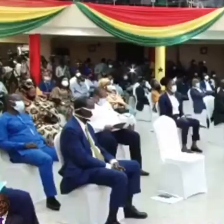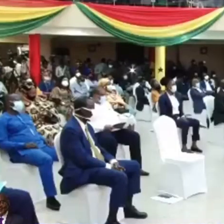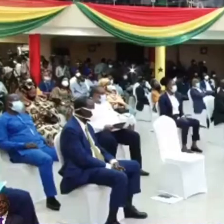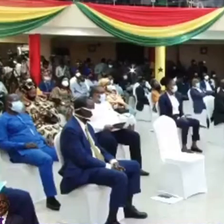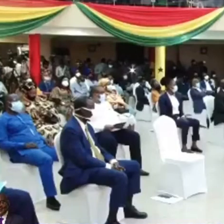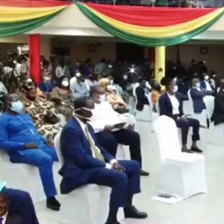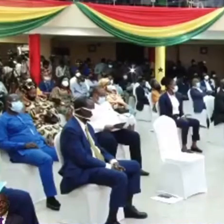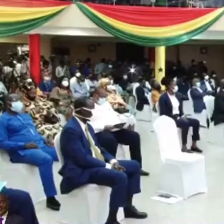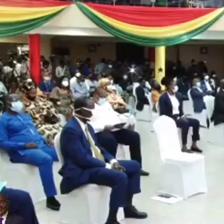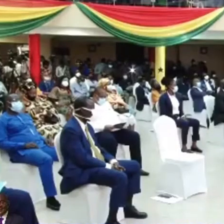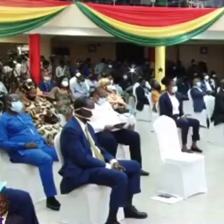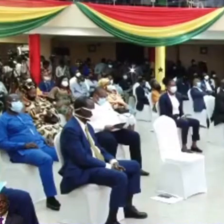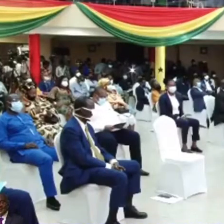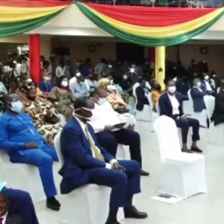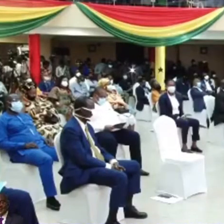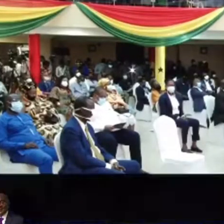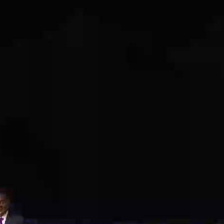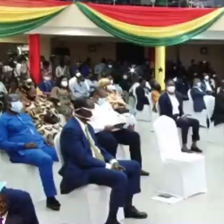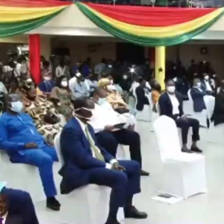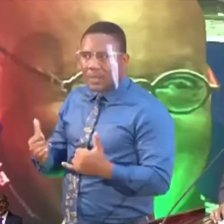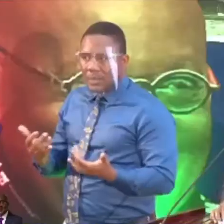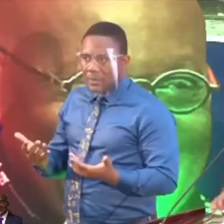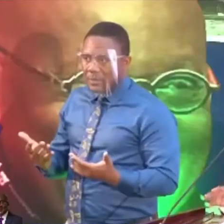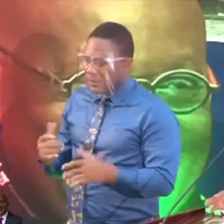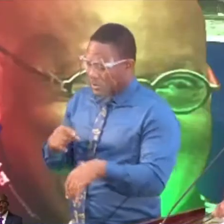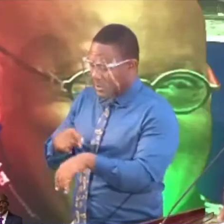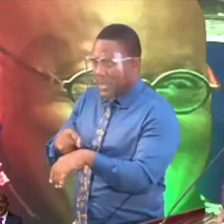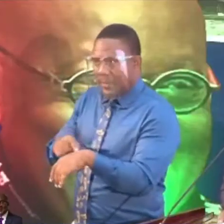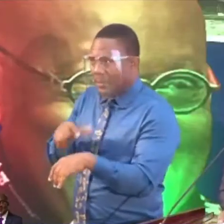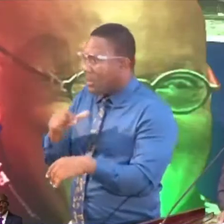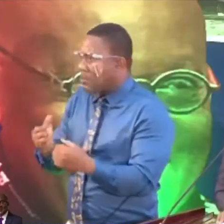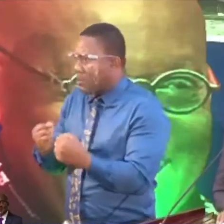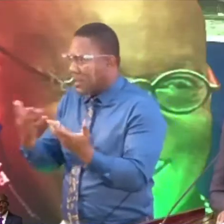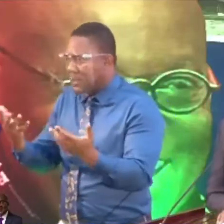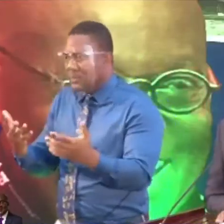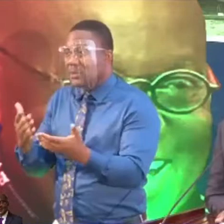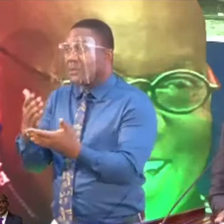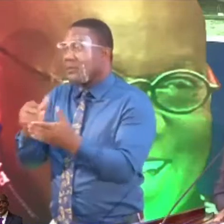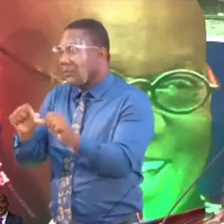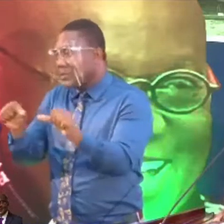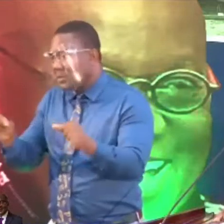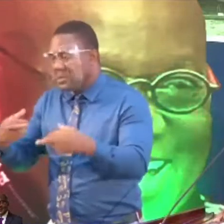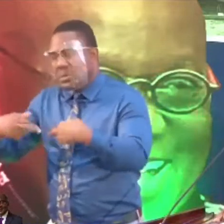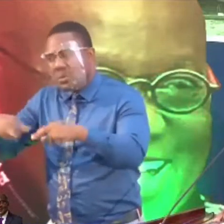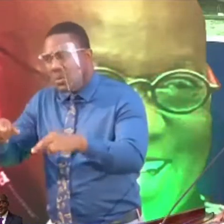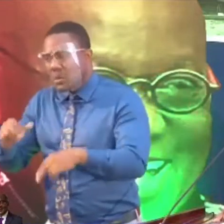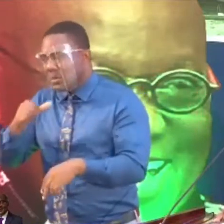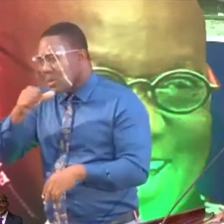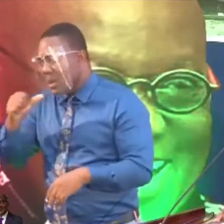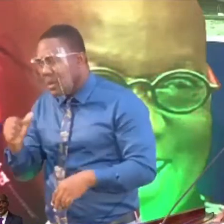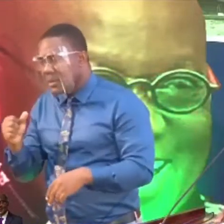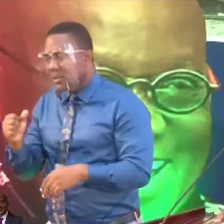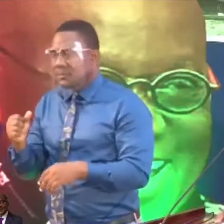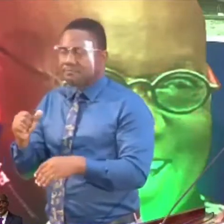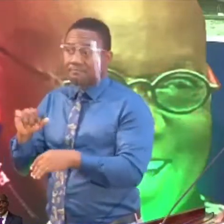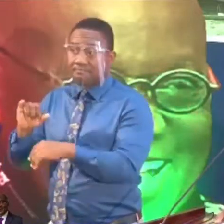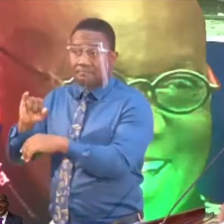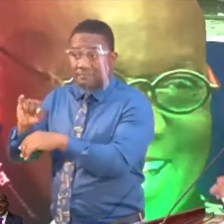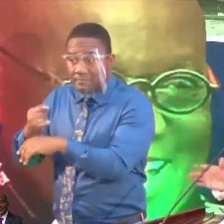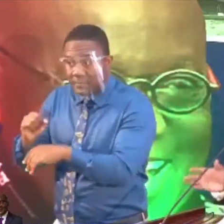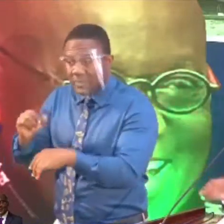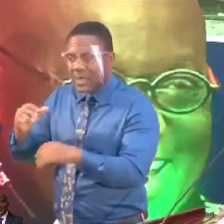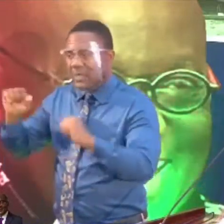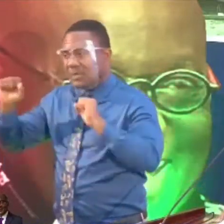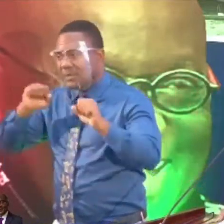given the constraints of time, I'll focus on a few sectors: roads, agriculture, industry,